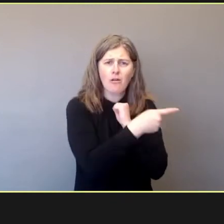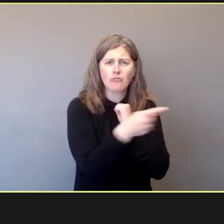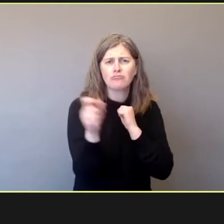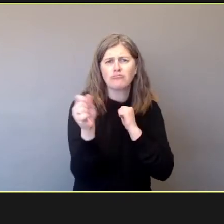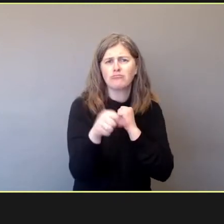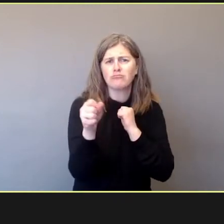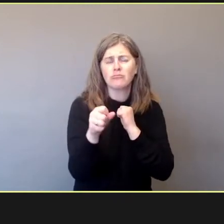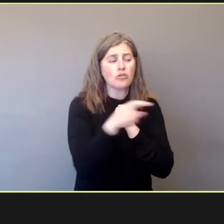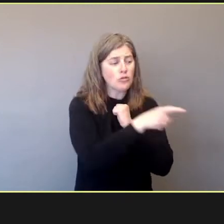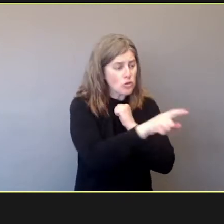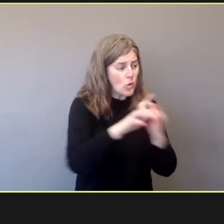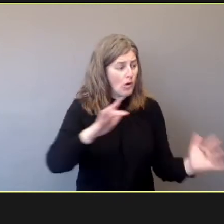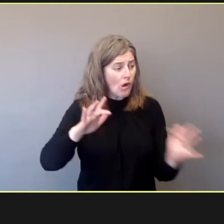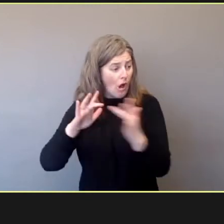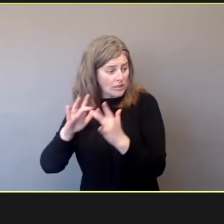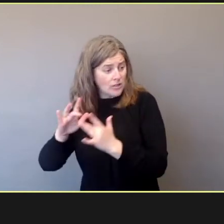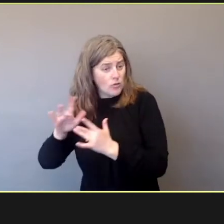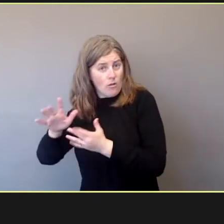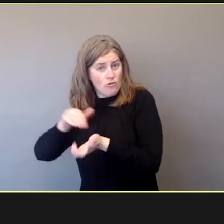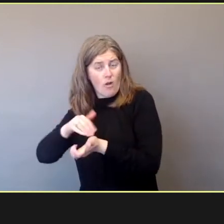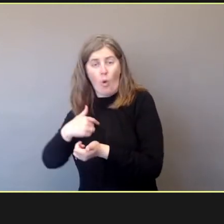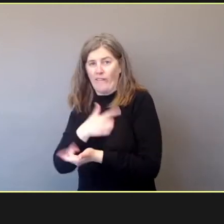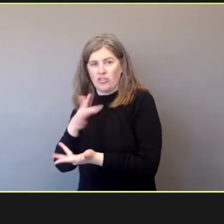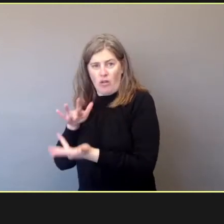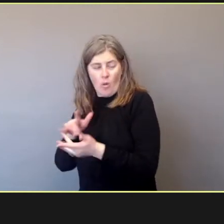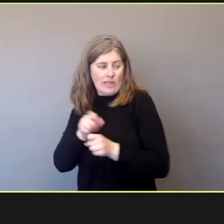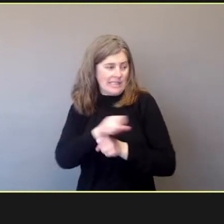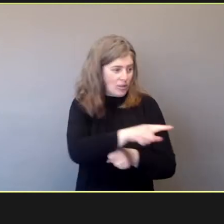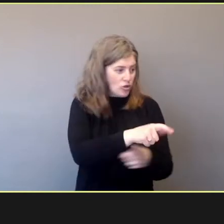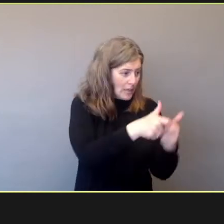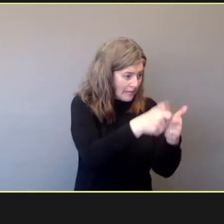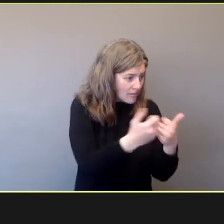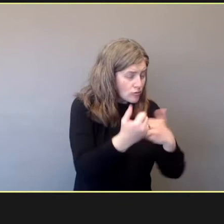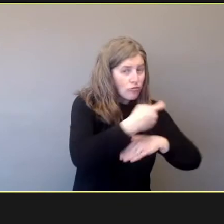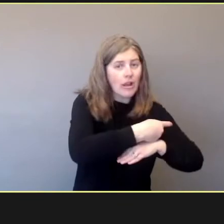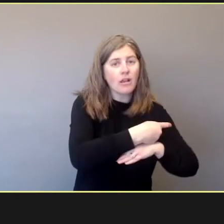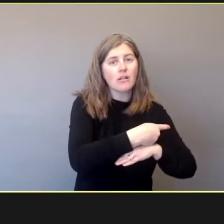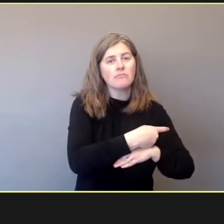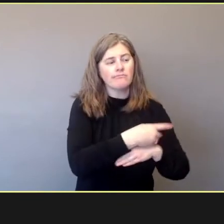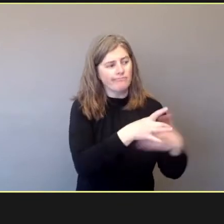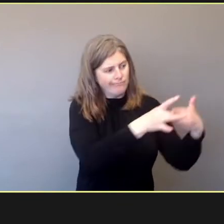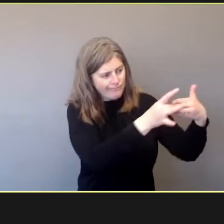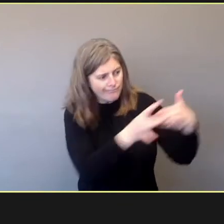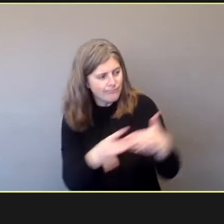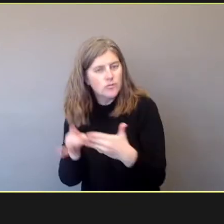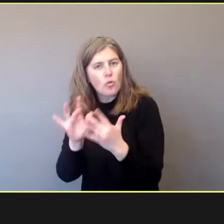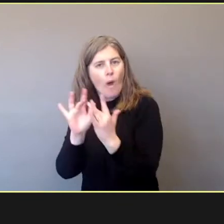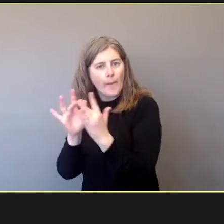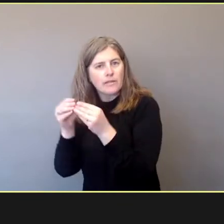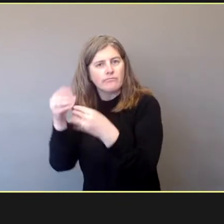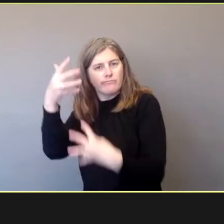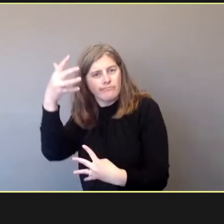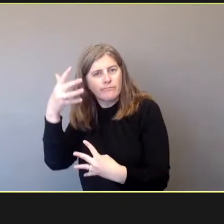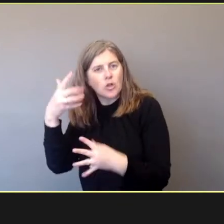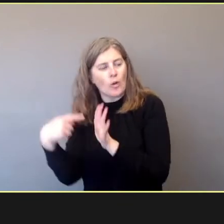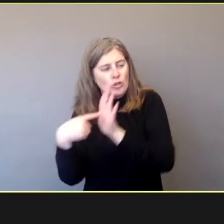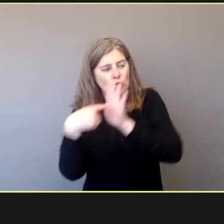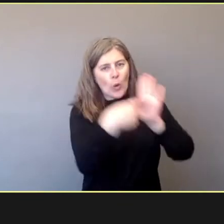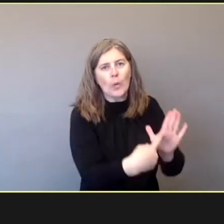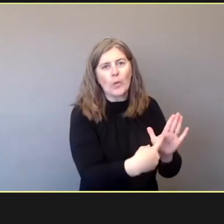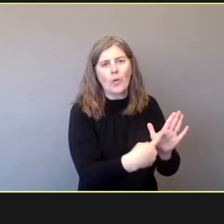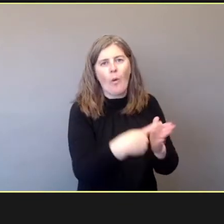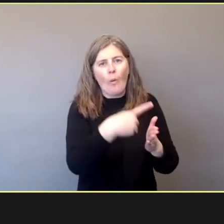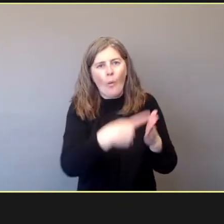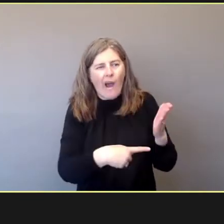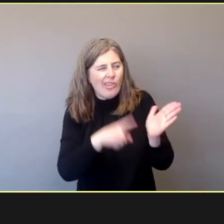contacted your providers yesterday. We sent you a text today pointing you to a website that will show you what